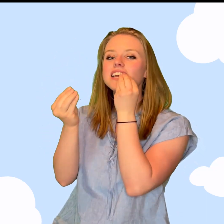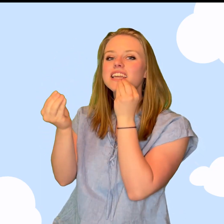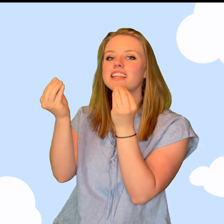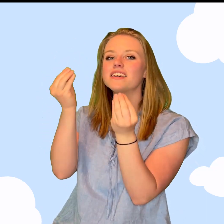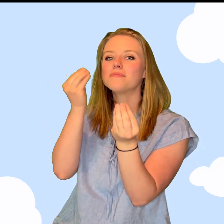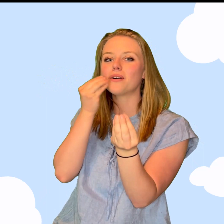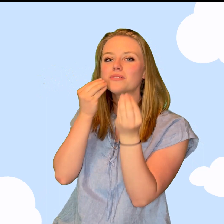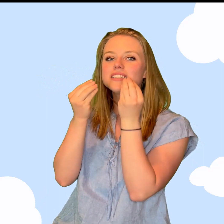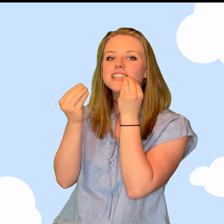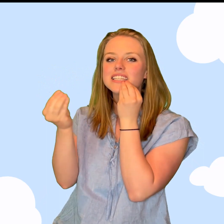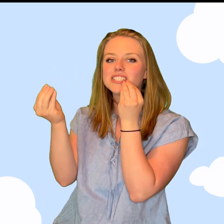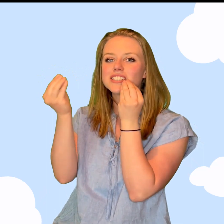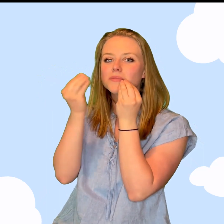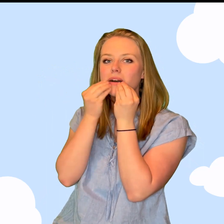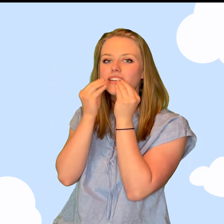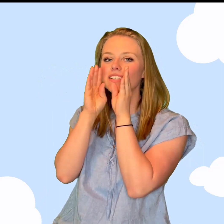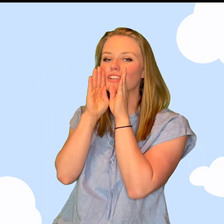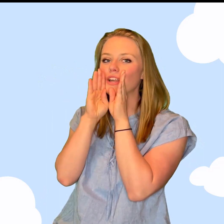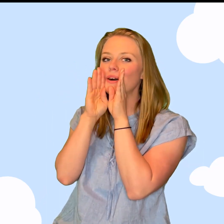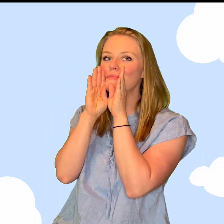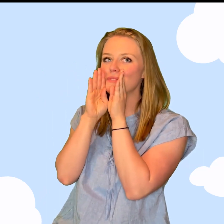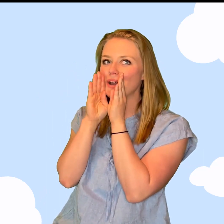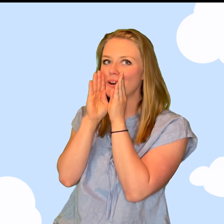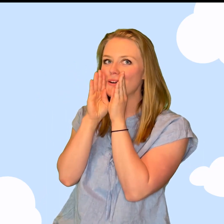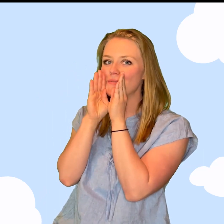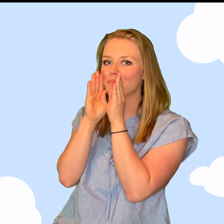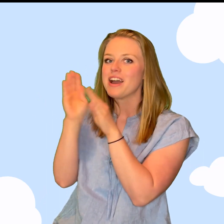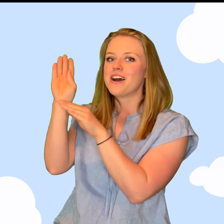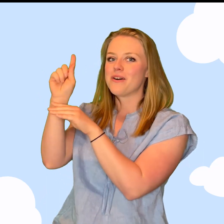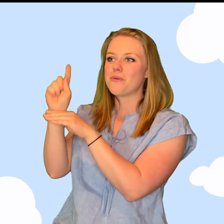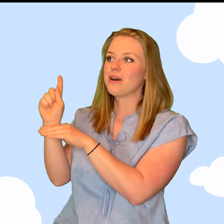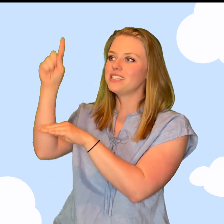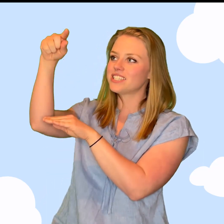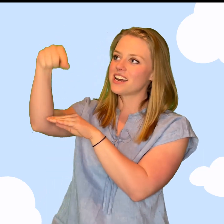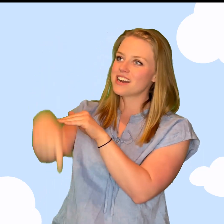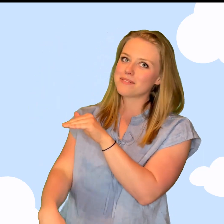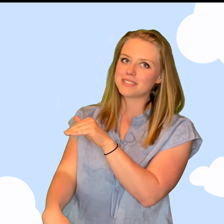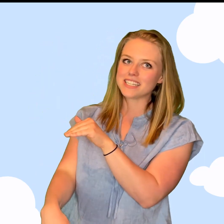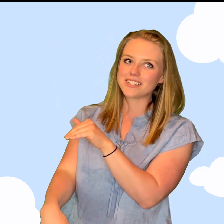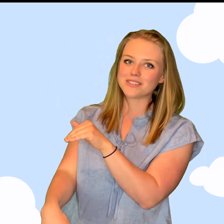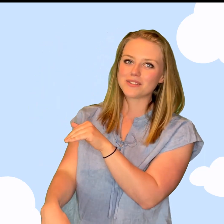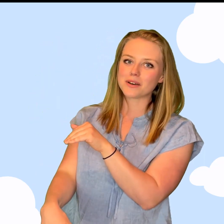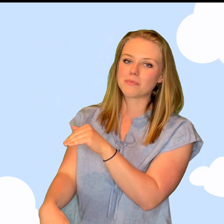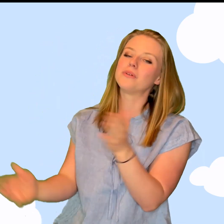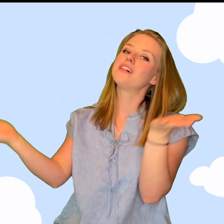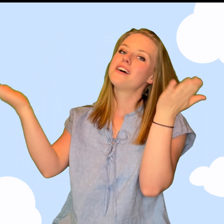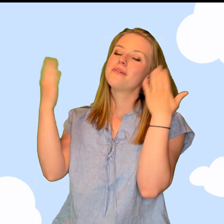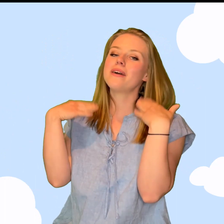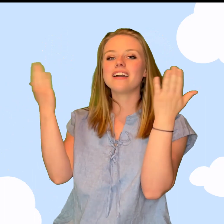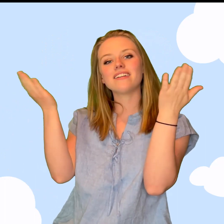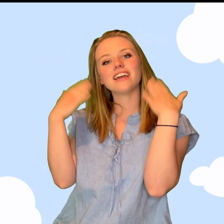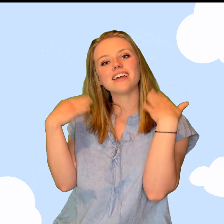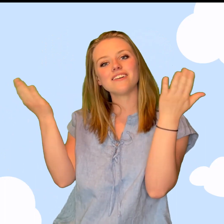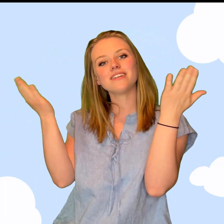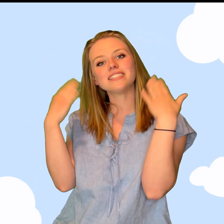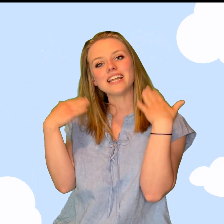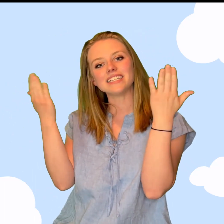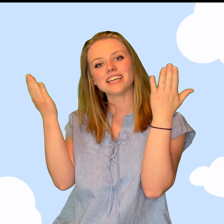eating the most delicious bugs. Yum, yum. One jumped into the pool where it was nice and